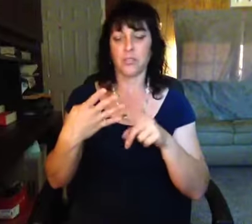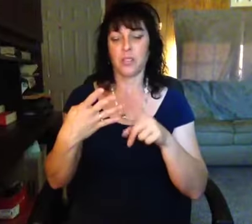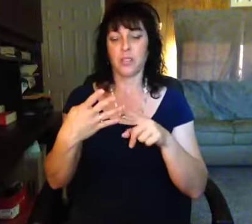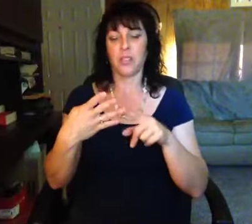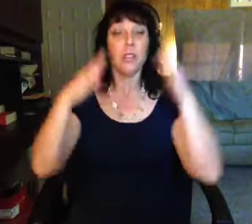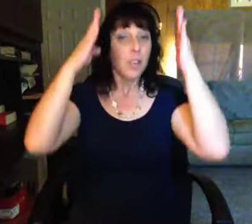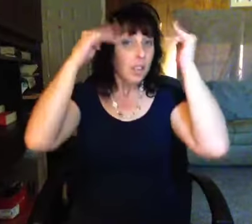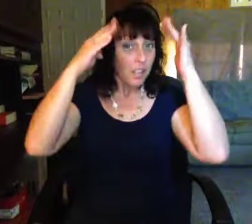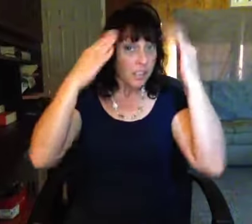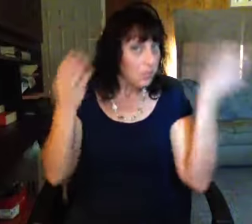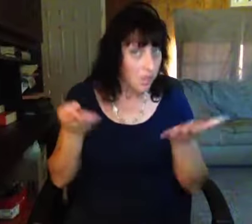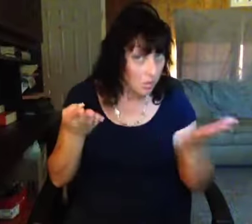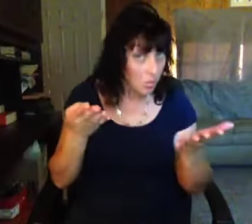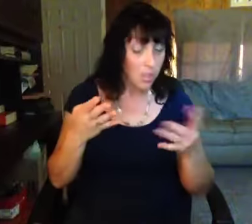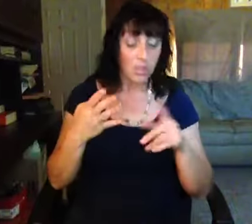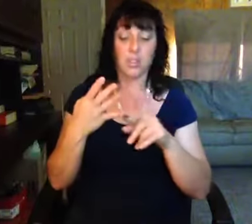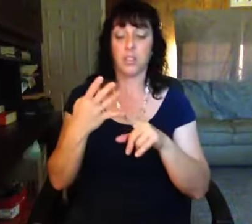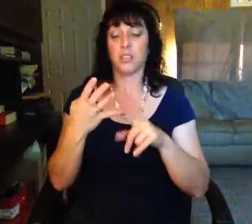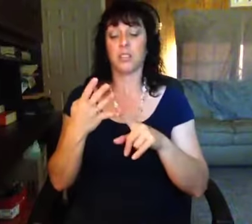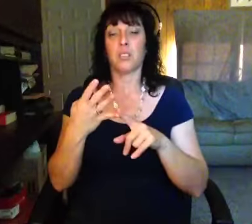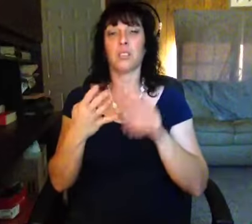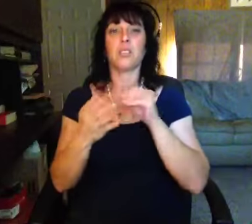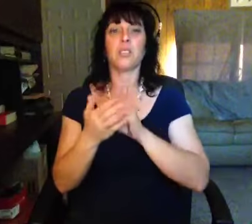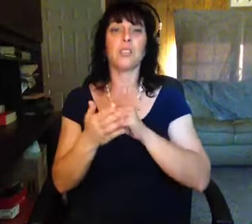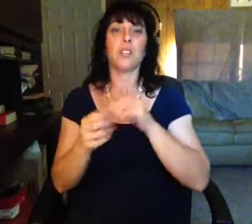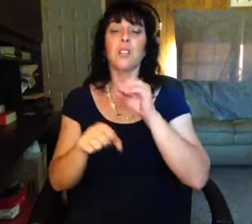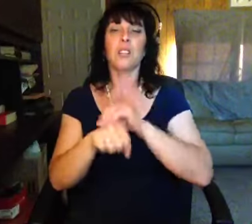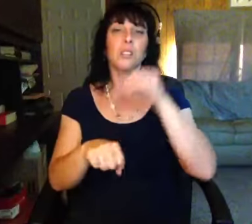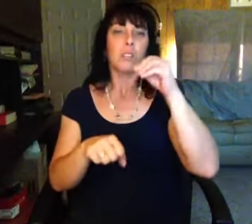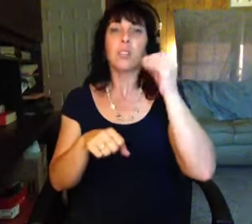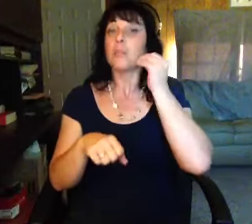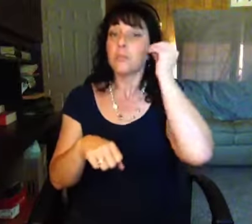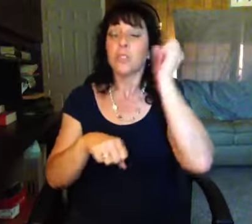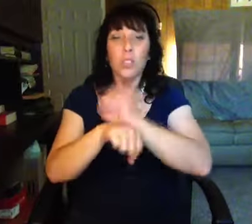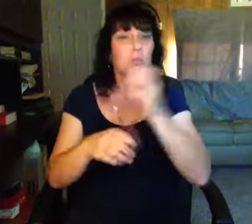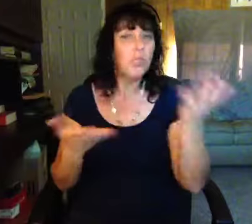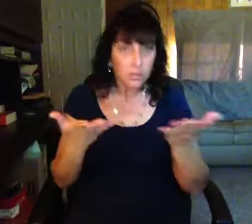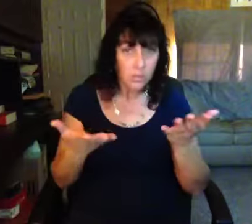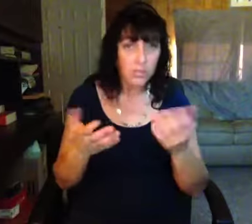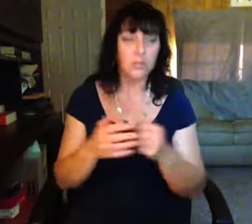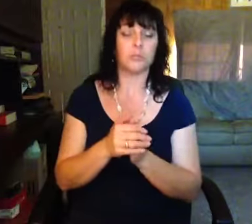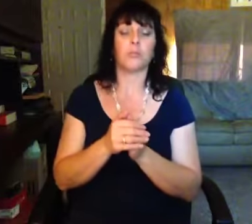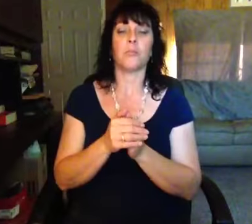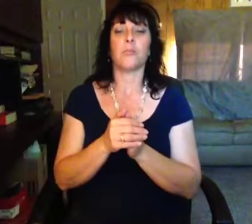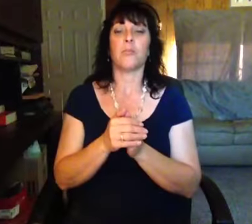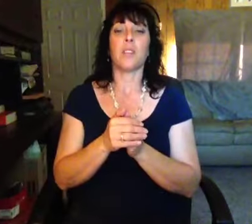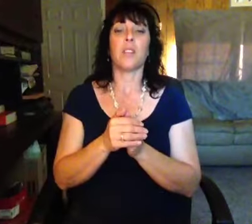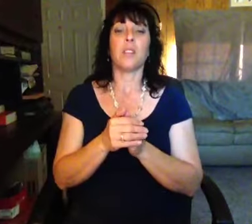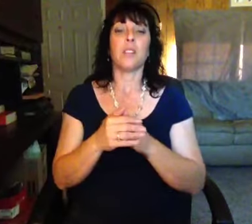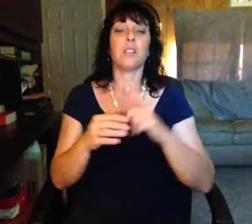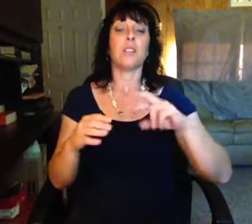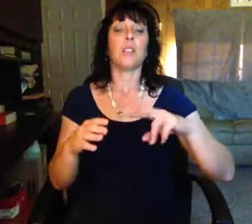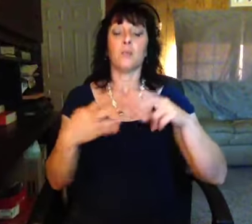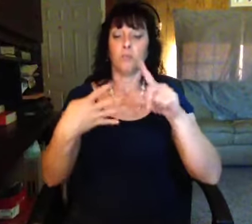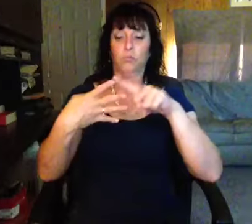about. So what is a flipped classroom model? It is basically where the lecture material that I would normally be giving to